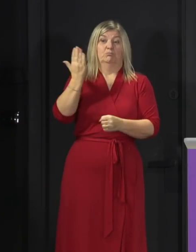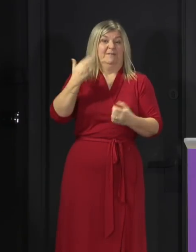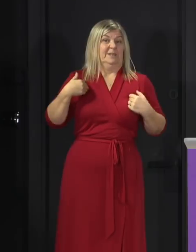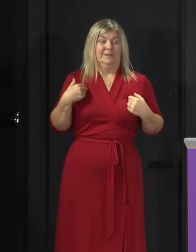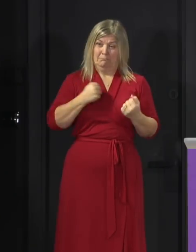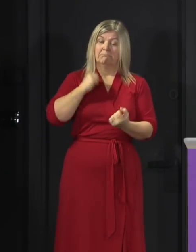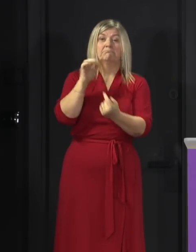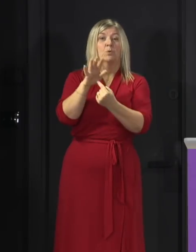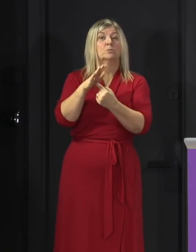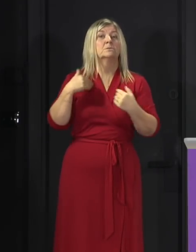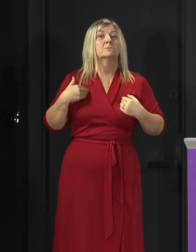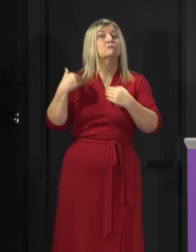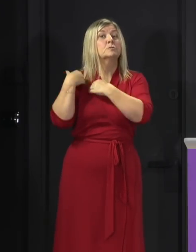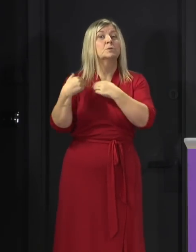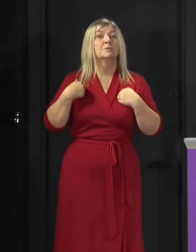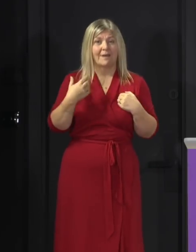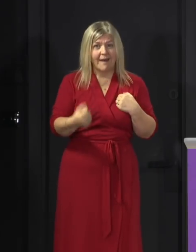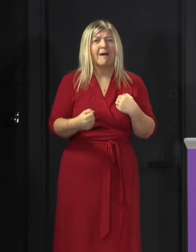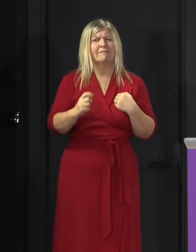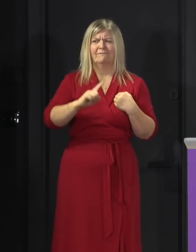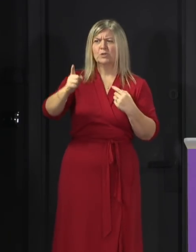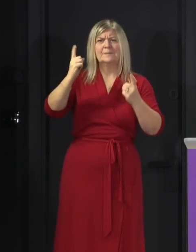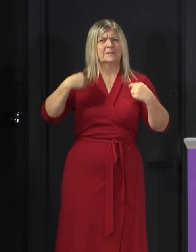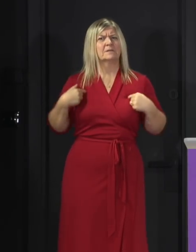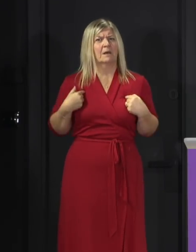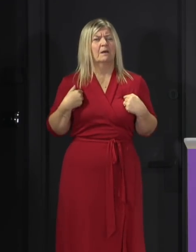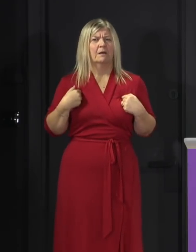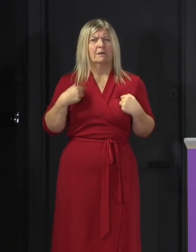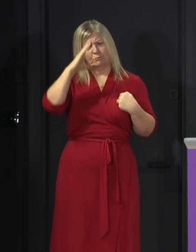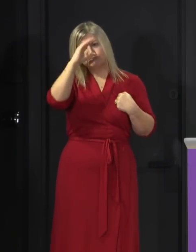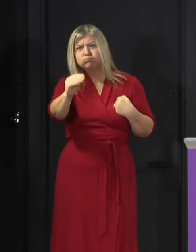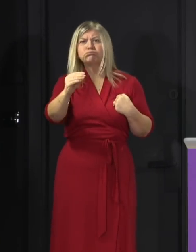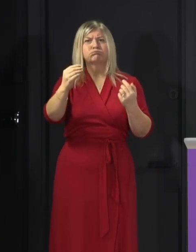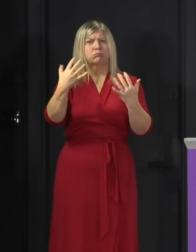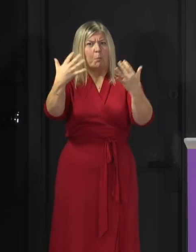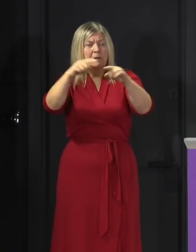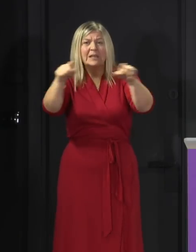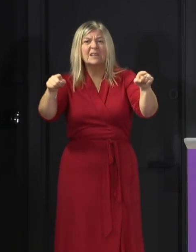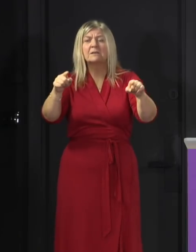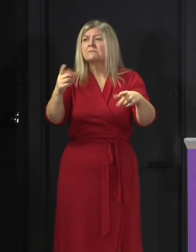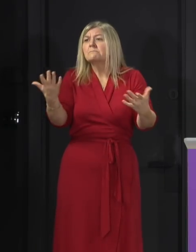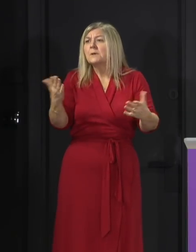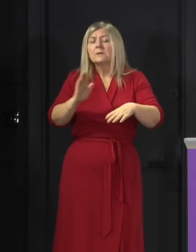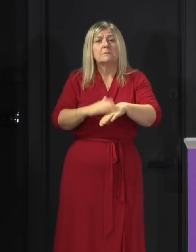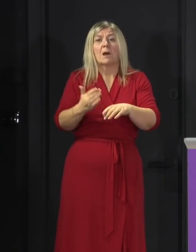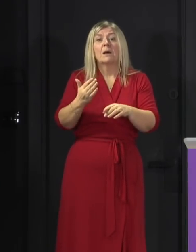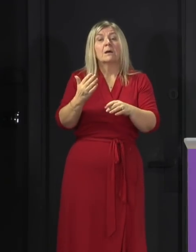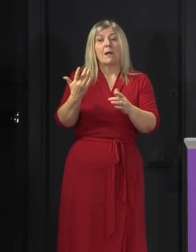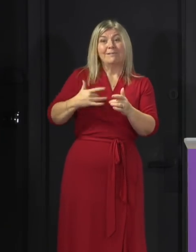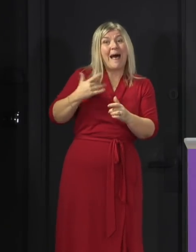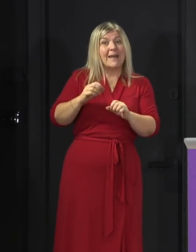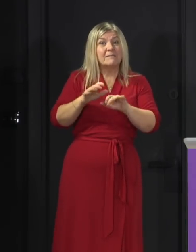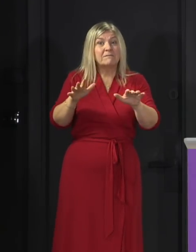important responsibility as First Minister to communicate public health information to the public. Whether they are broadcast live is not a matter for me, that's a matter